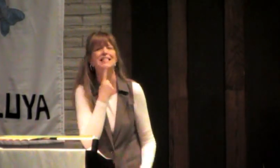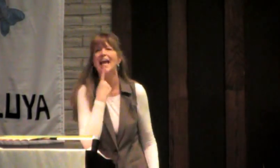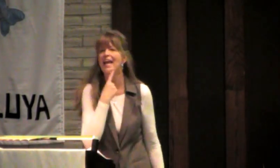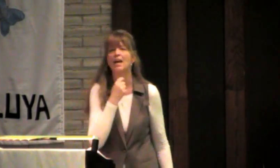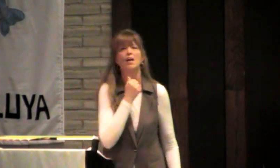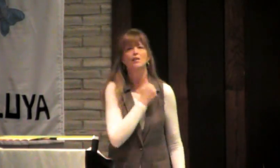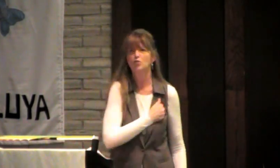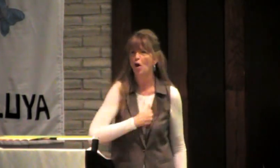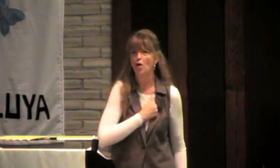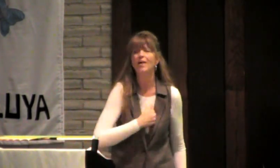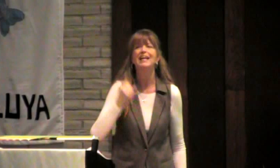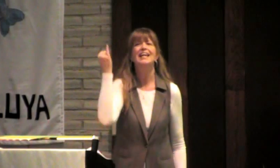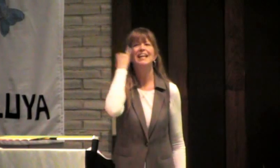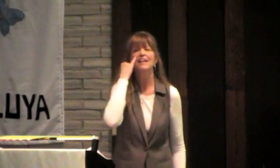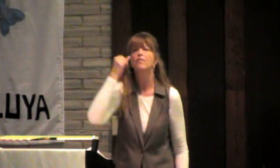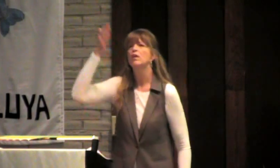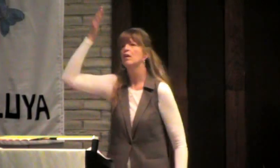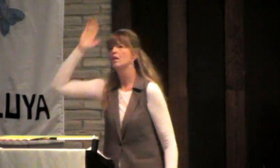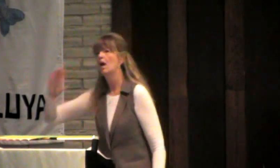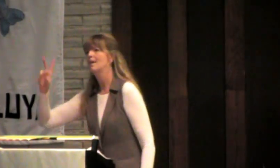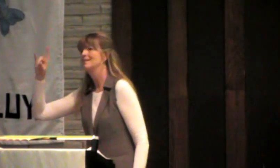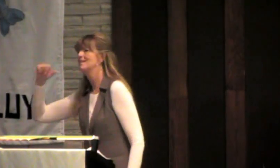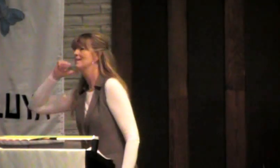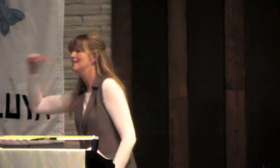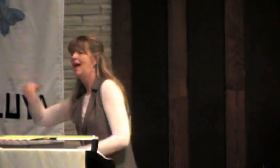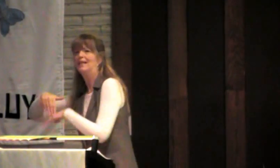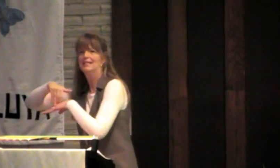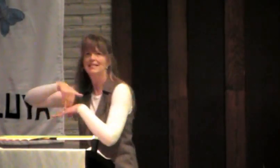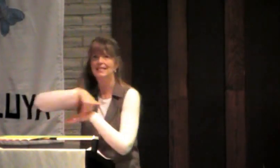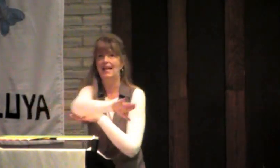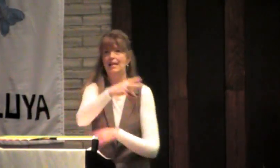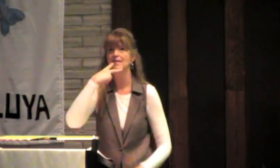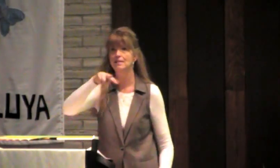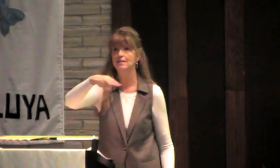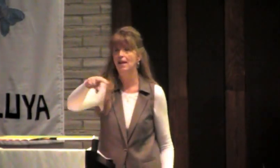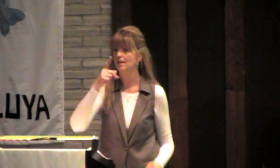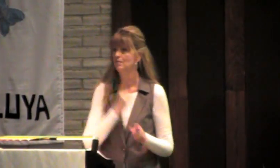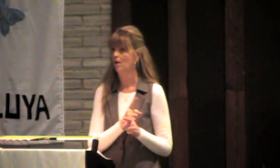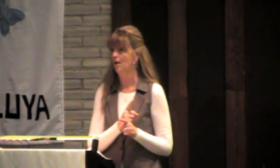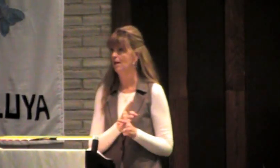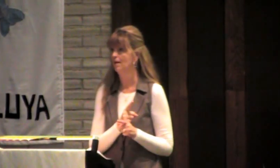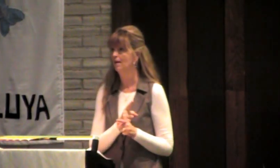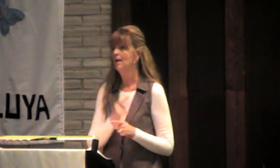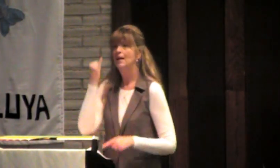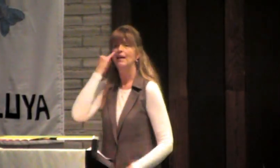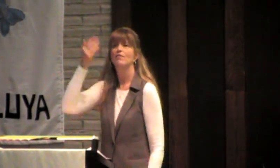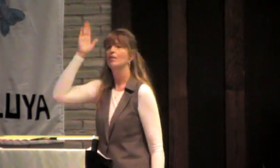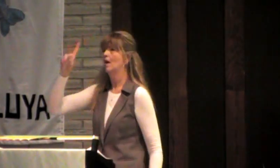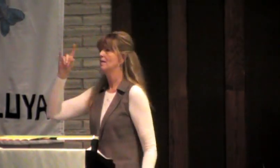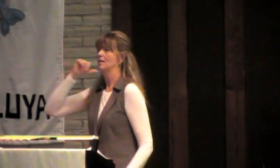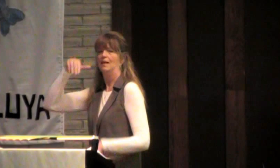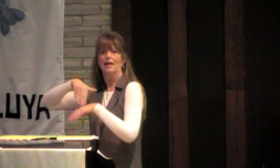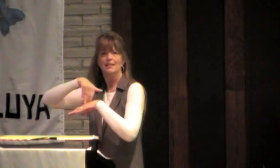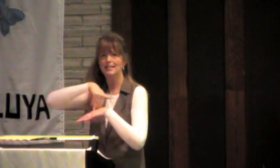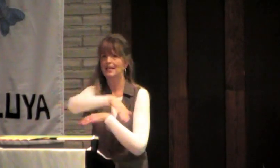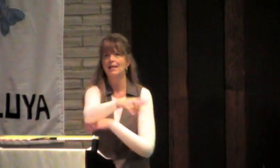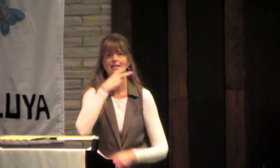But they would not say sorry if God did not send the snakes, right? If God didn't send